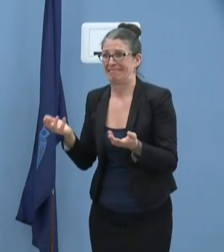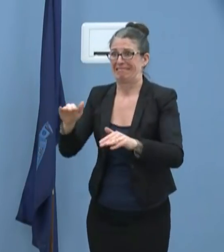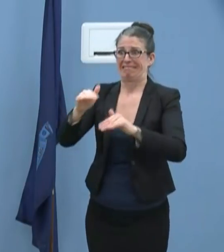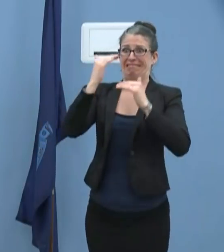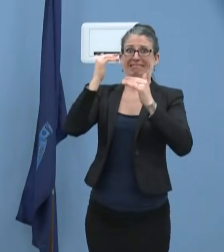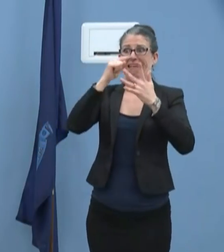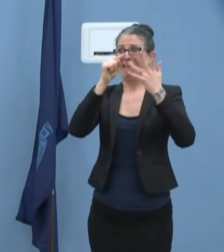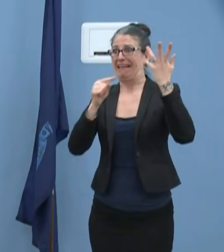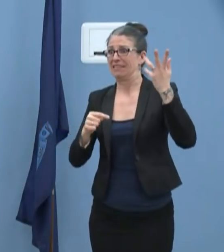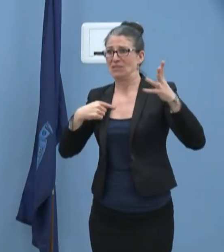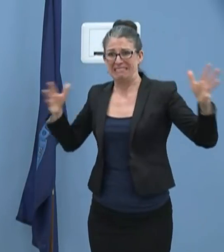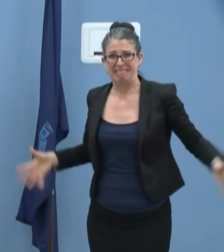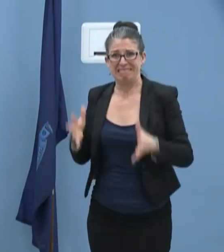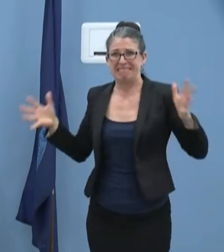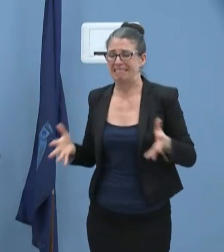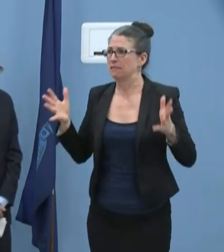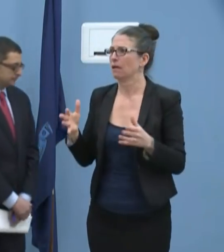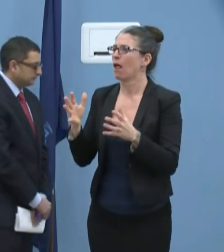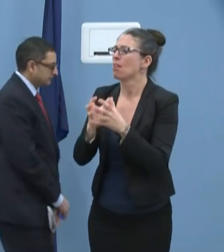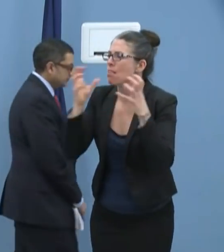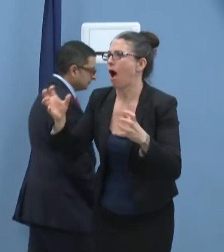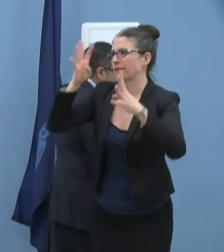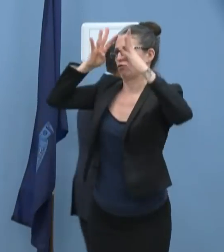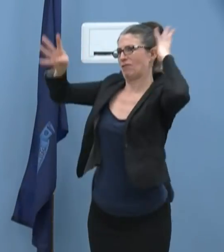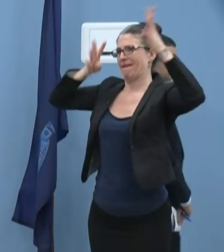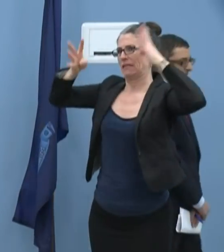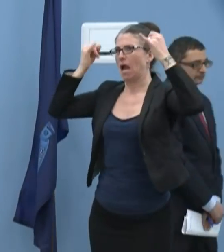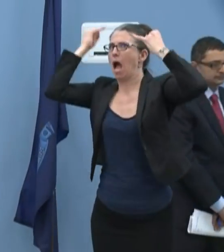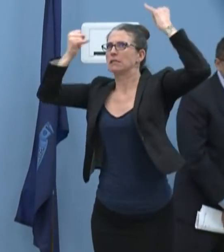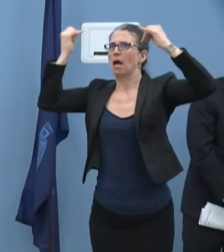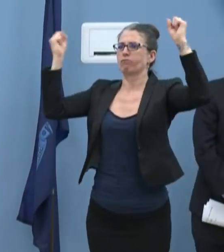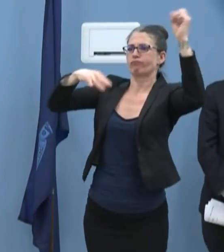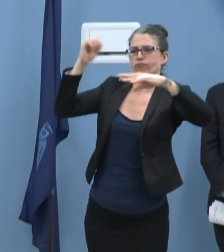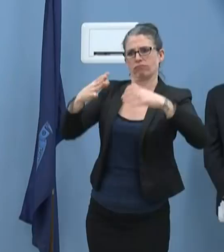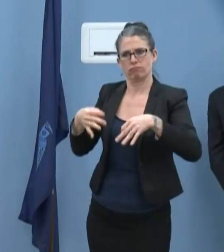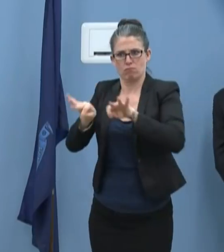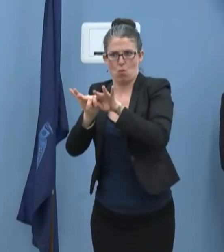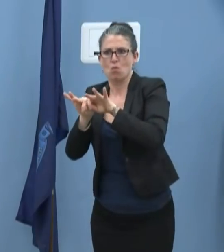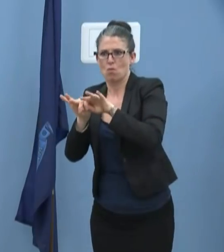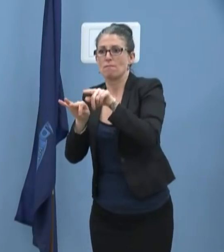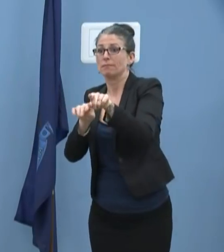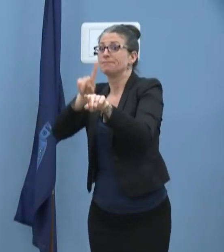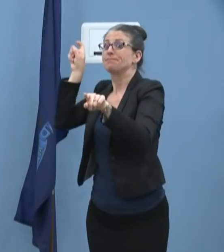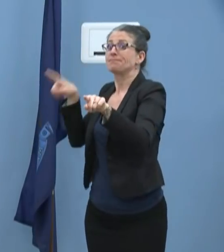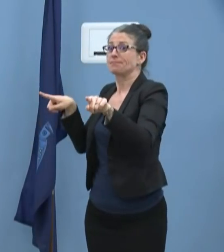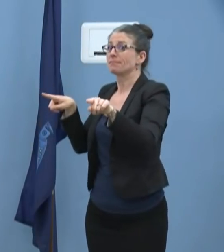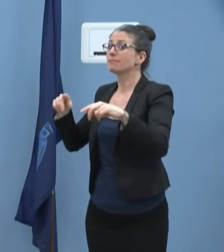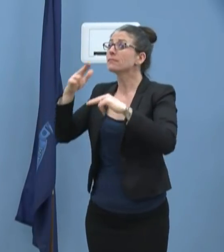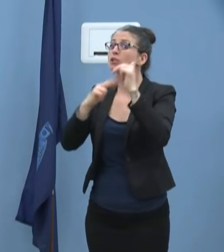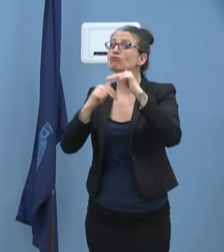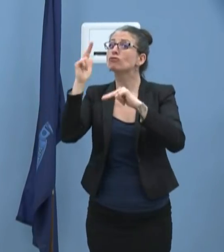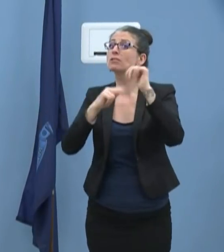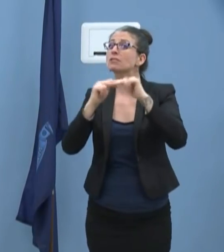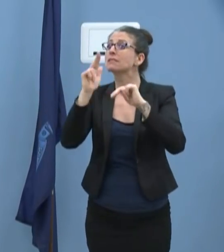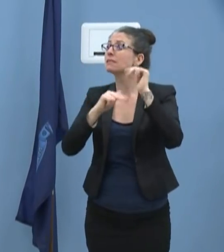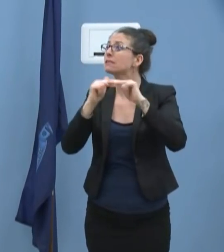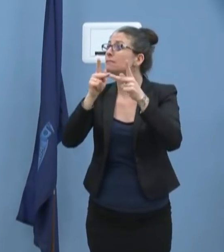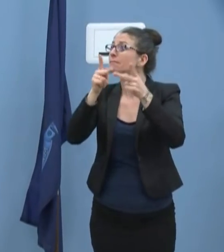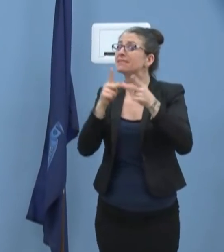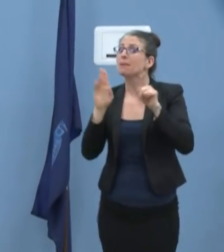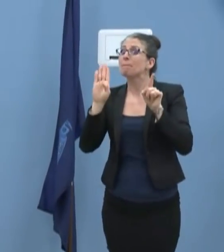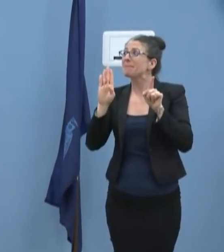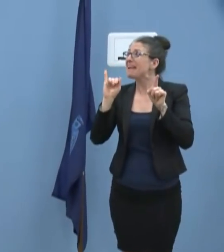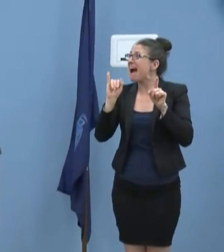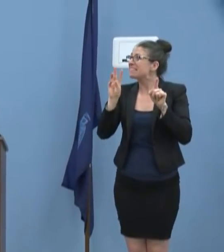all innovative solutions and ideas. Governor, what about construction sites or places like Bass Ironworks where people are working in large